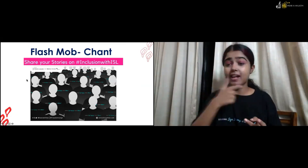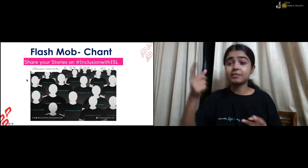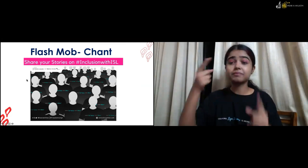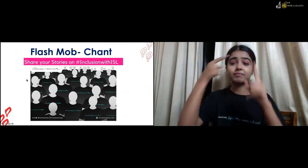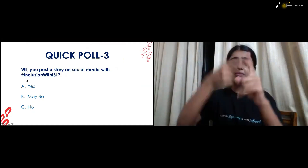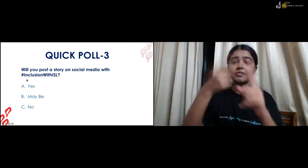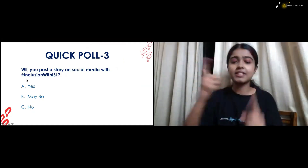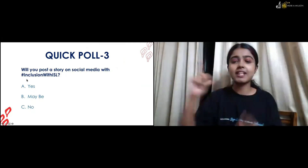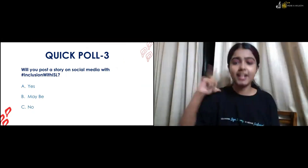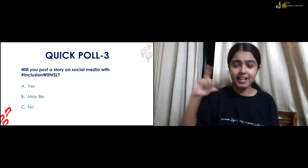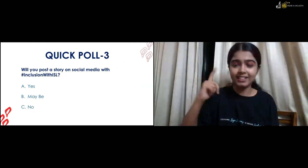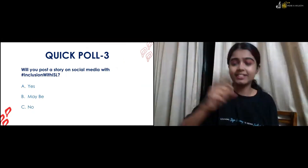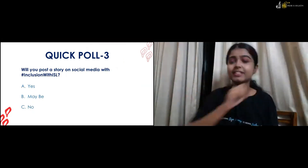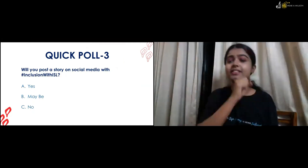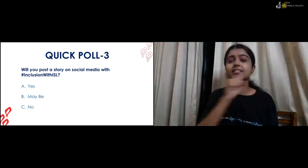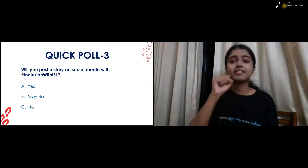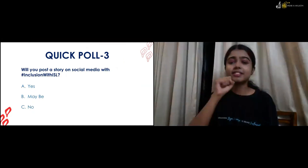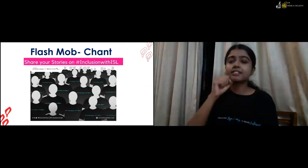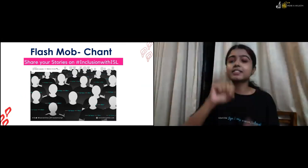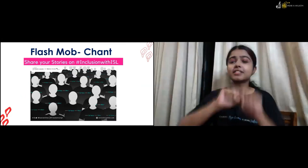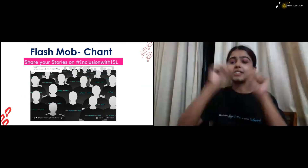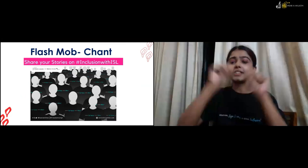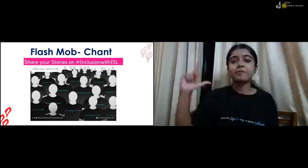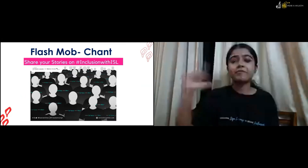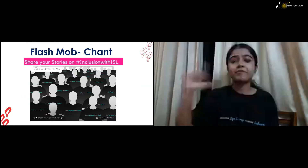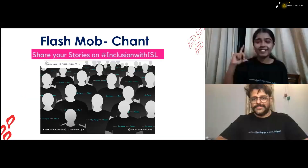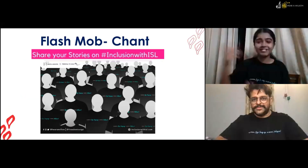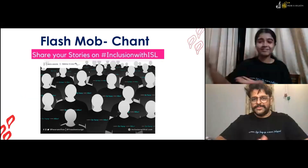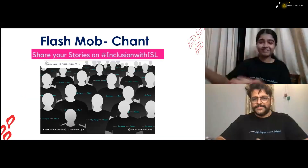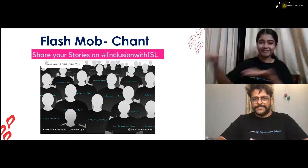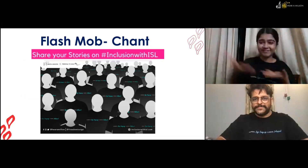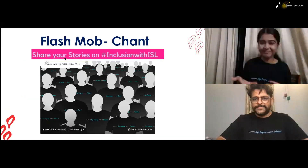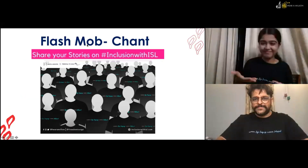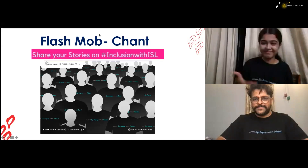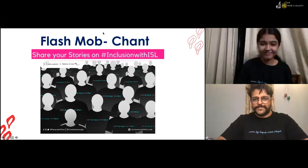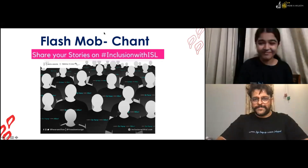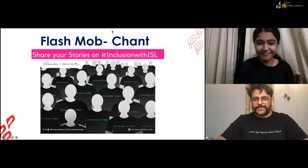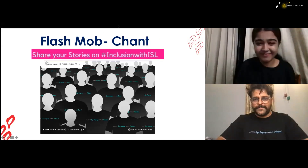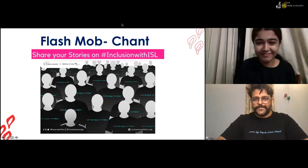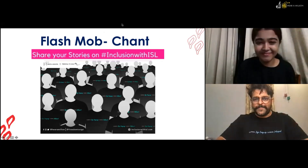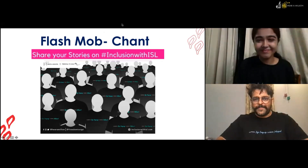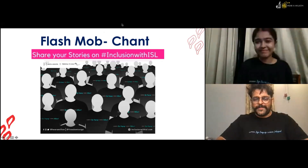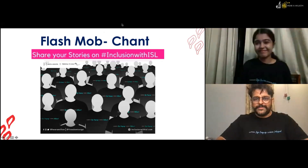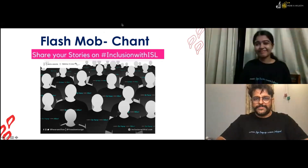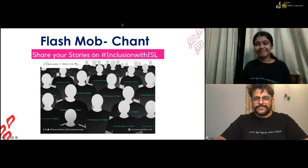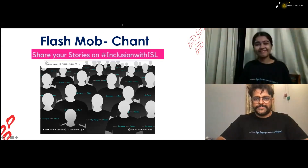and who's the mission leader, and Ms. Shanti, who's the system